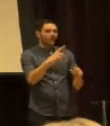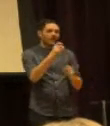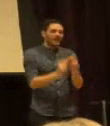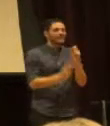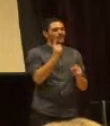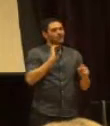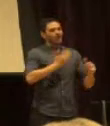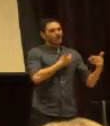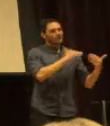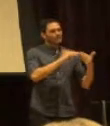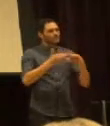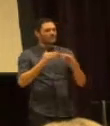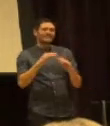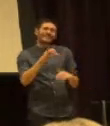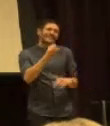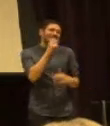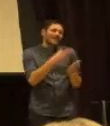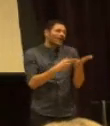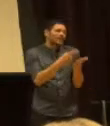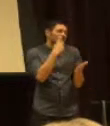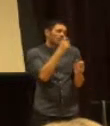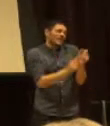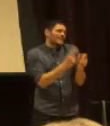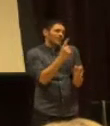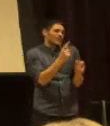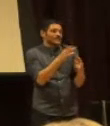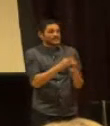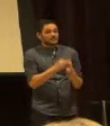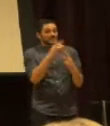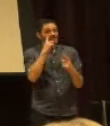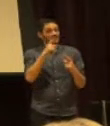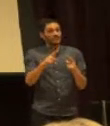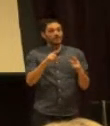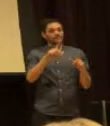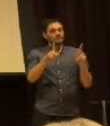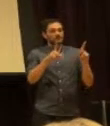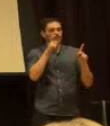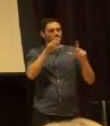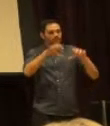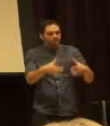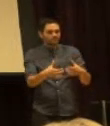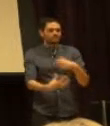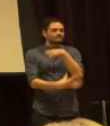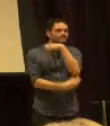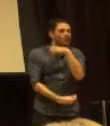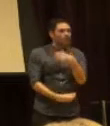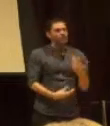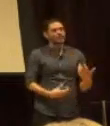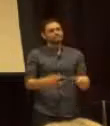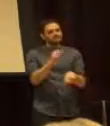everyone, especially poor, working class folks of color.